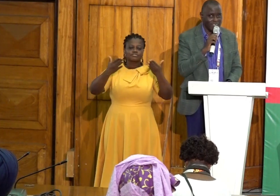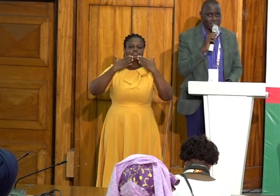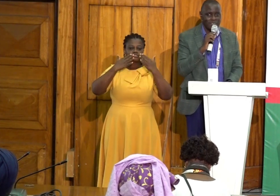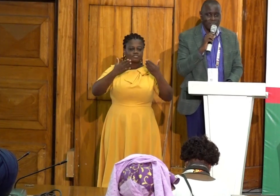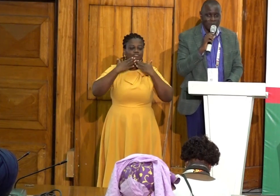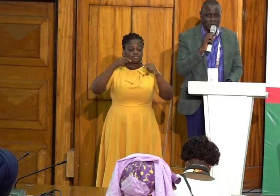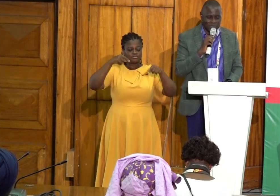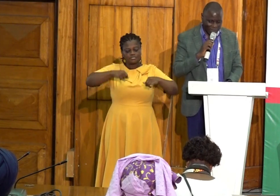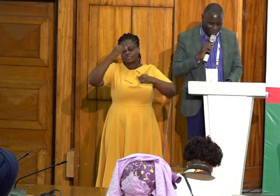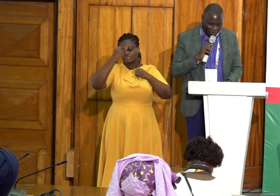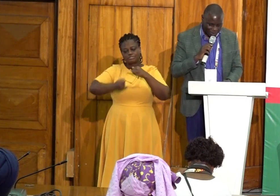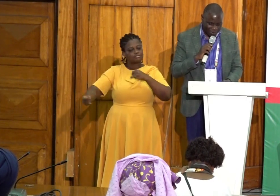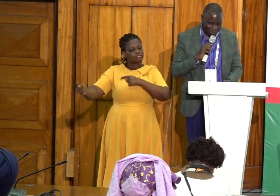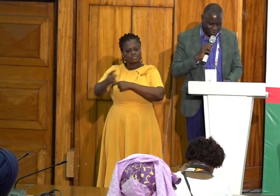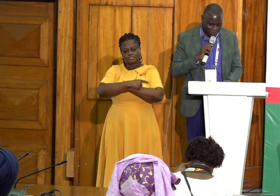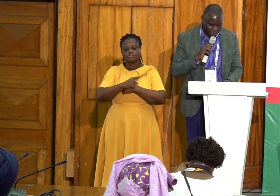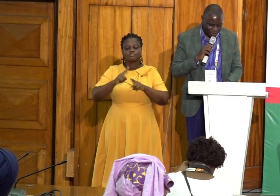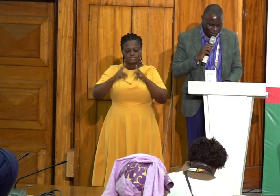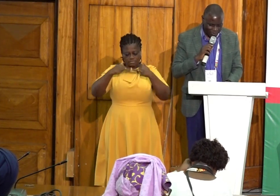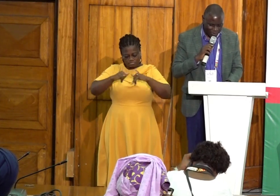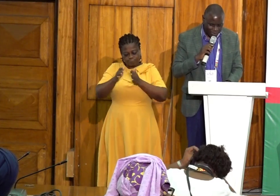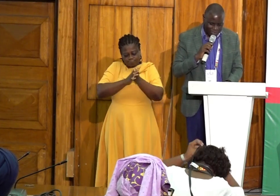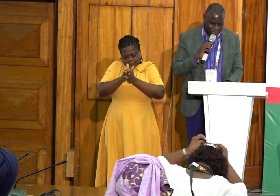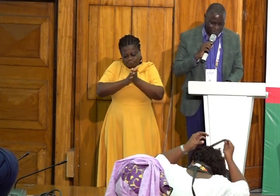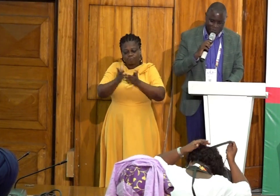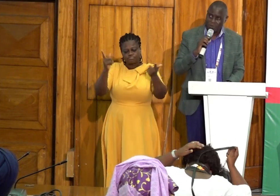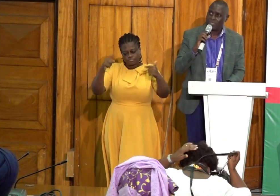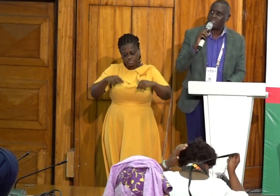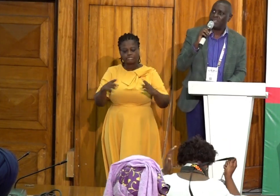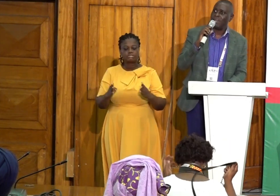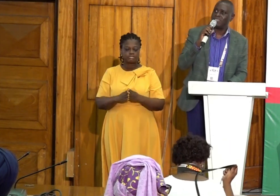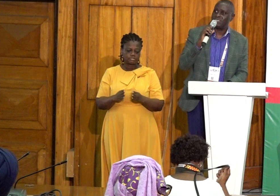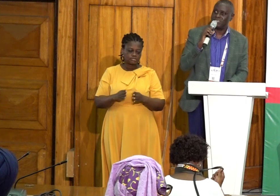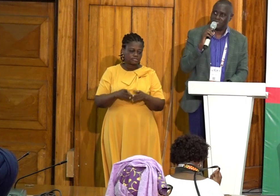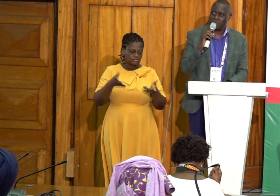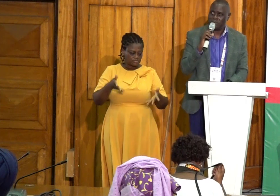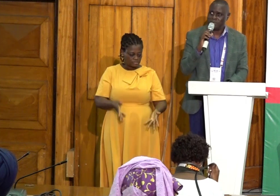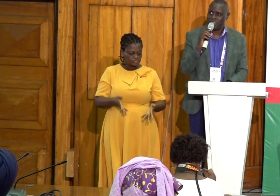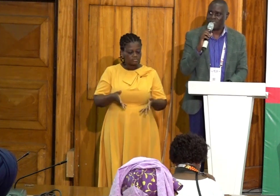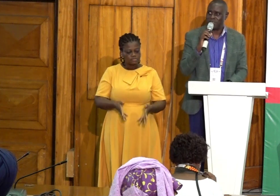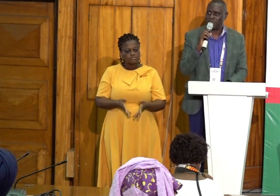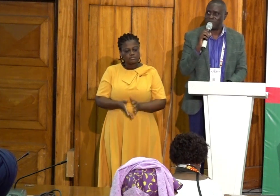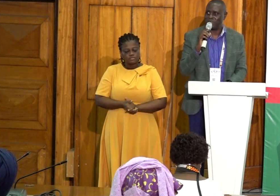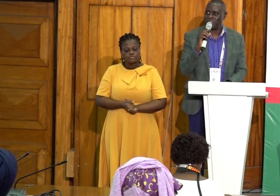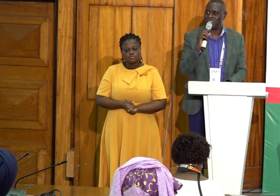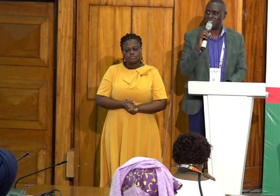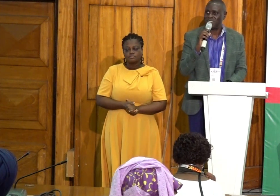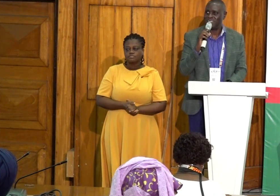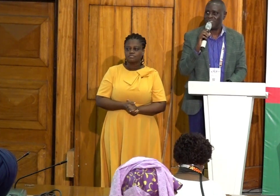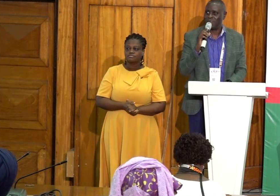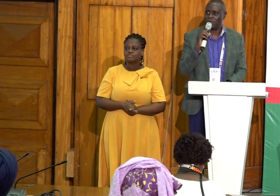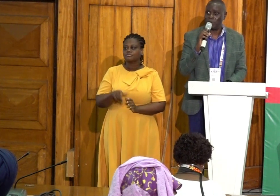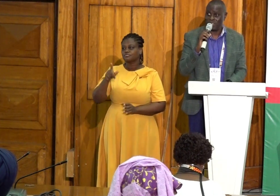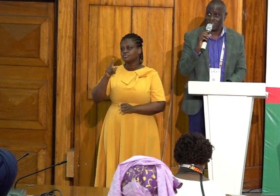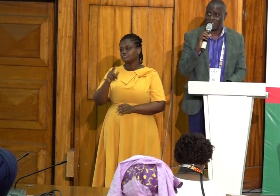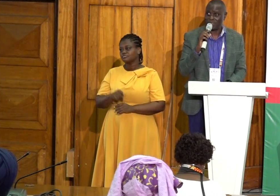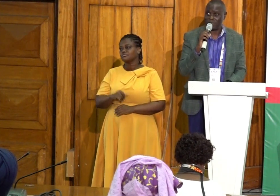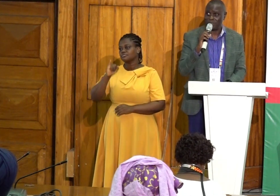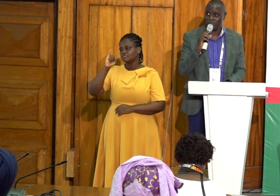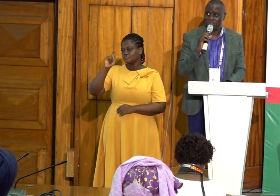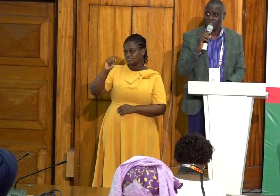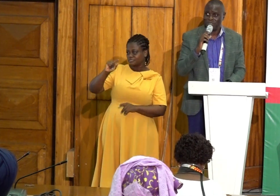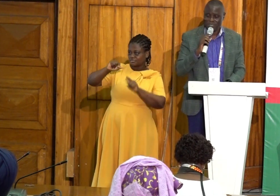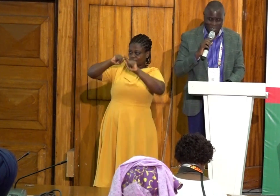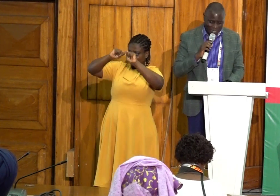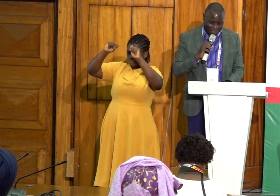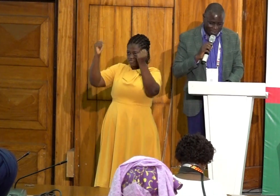last day, but you showed interest to come for this. The IT team, thank you for not wobbling